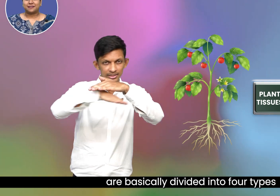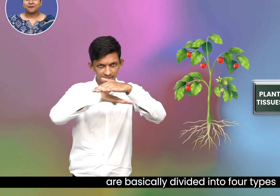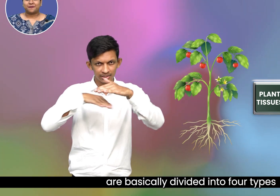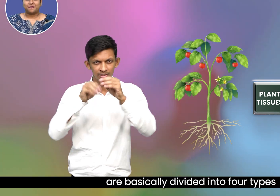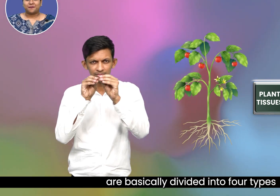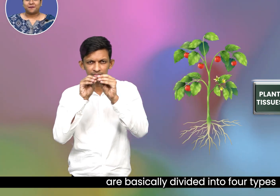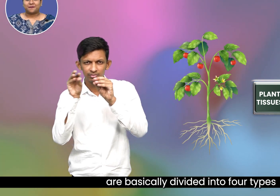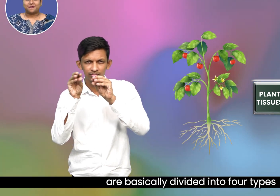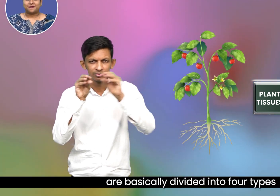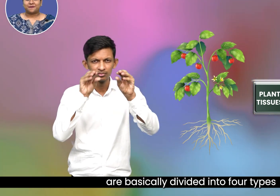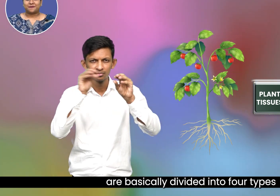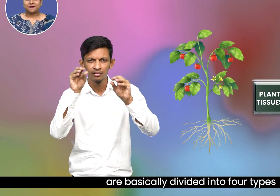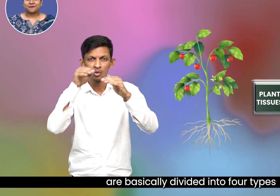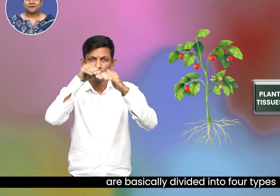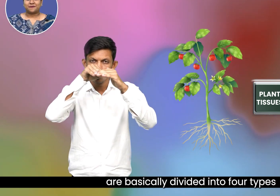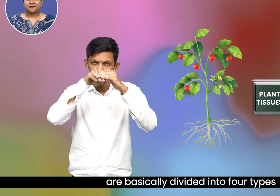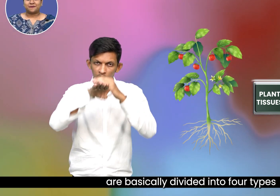types.